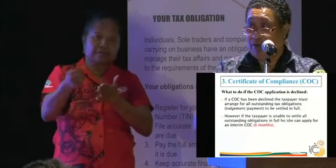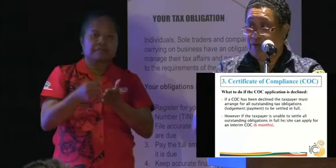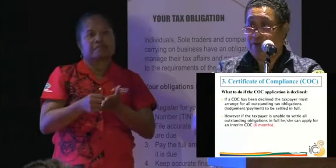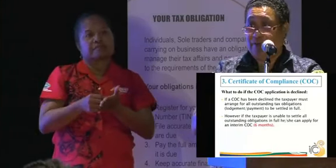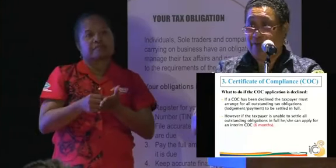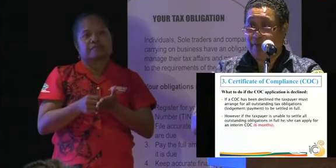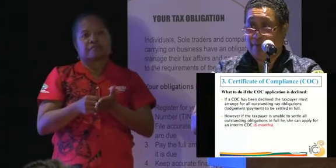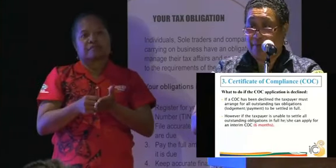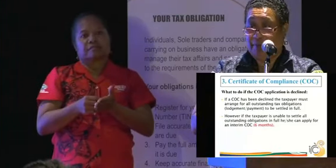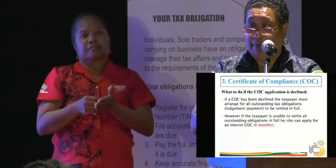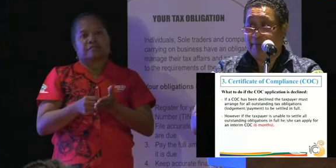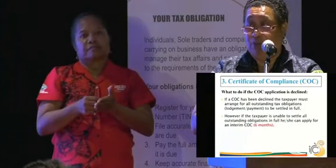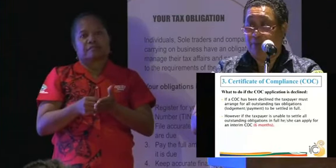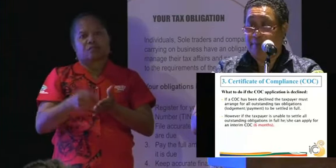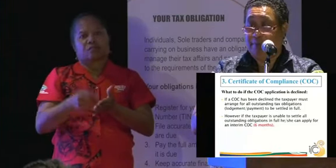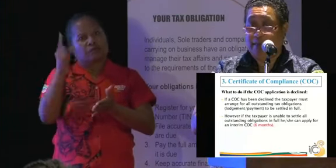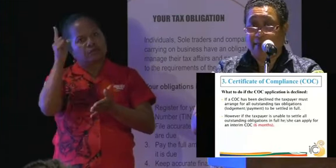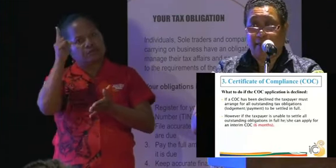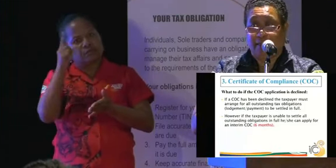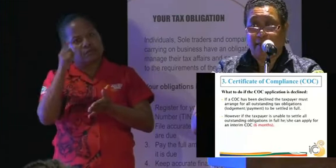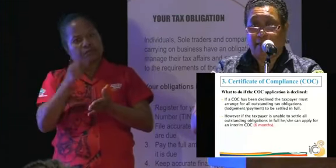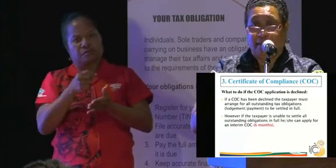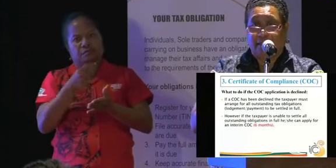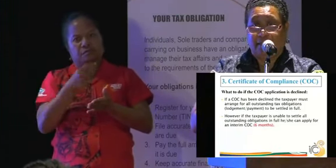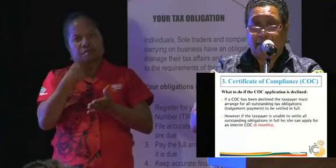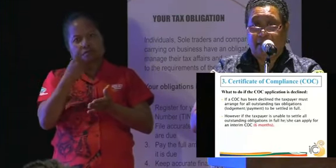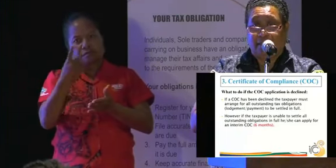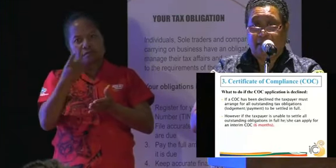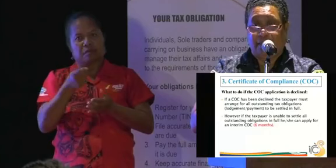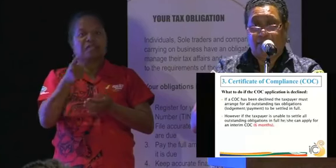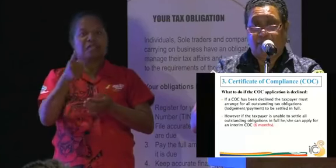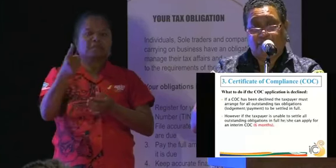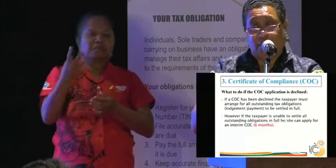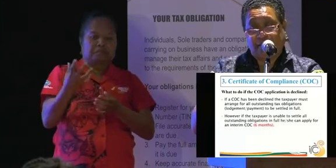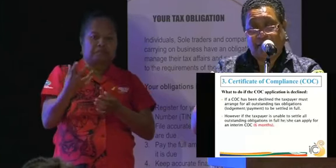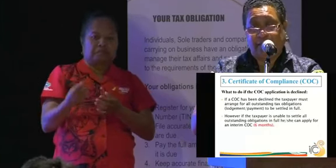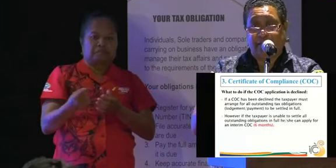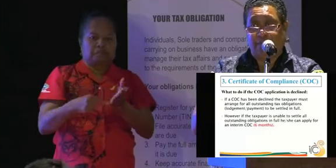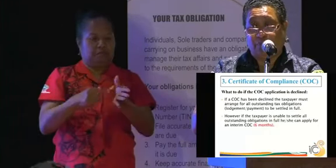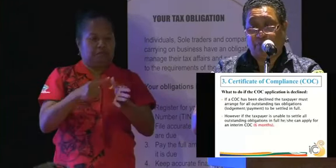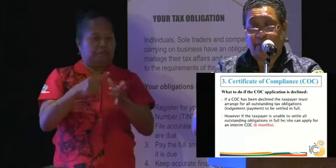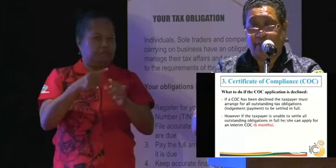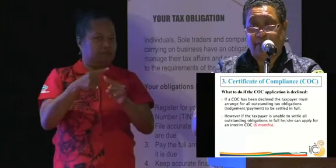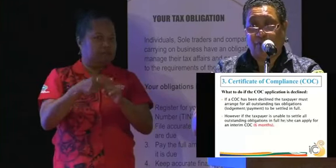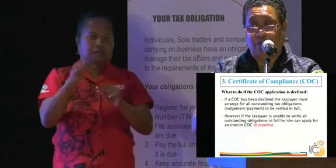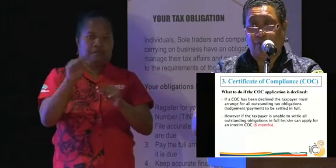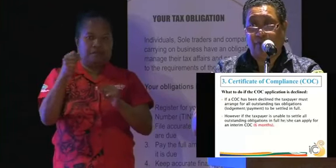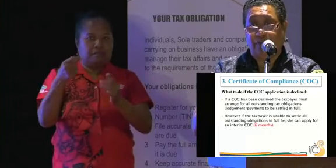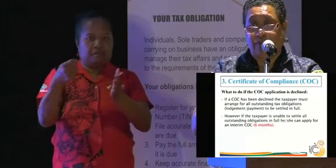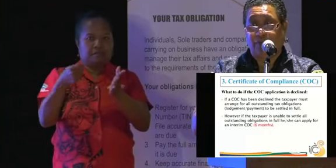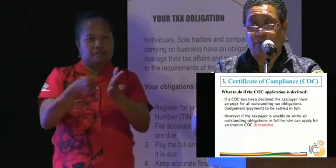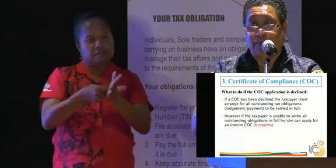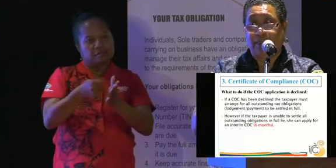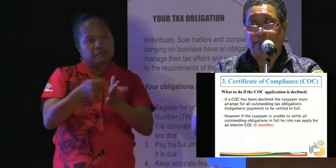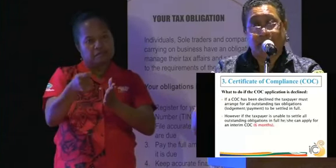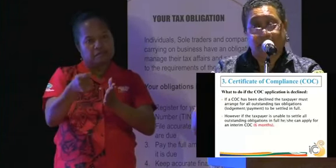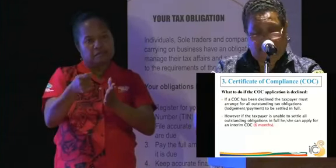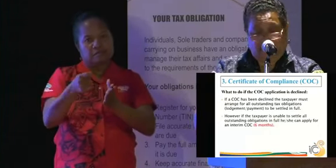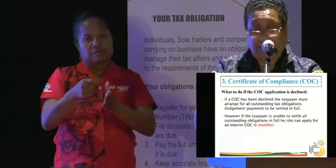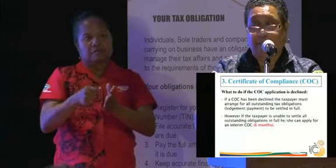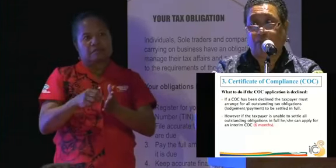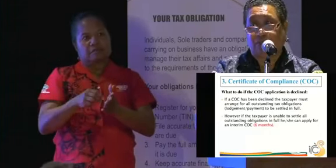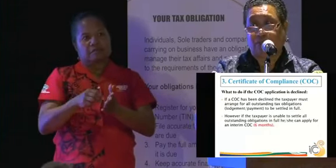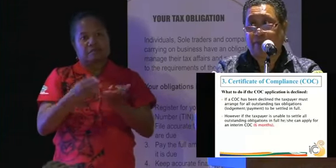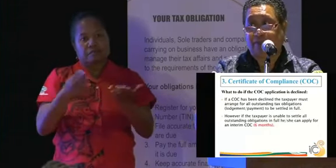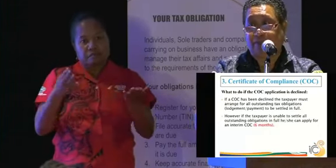to lodge and payment to be made, okay, if you want the system to process your COC,